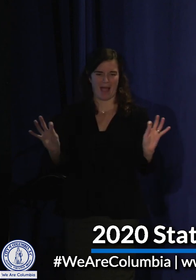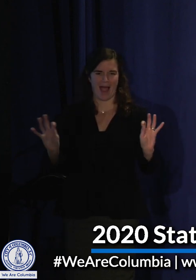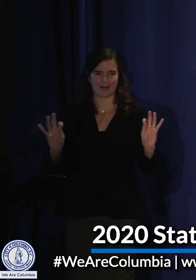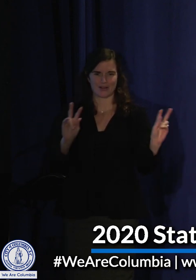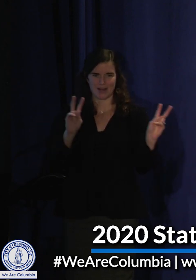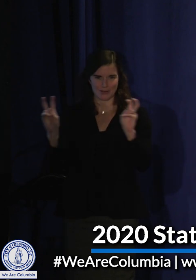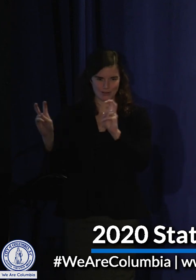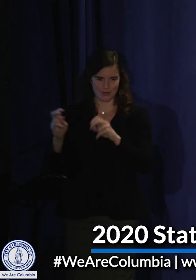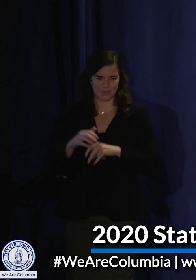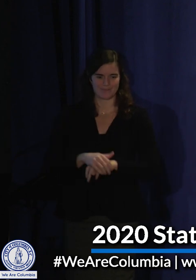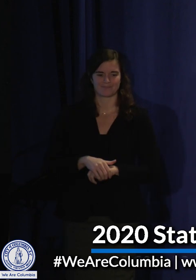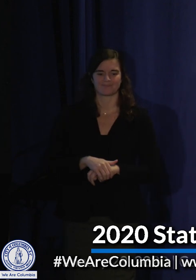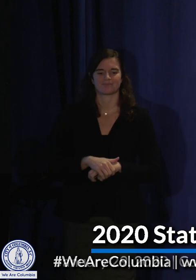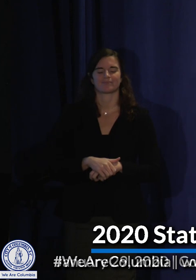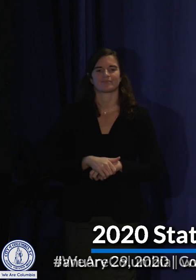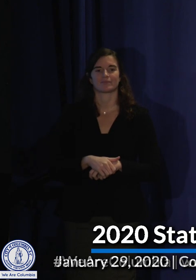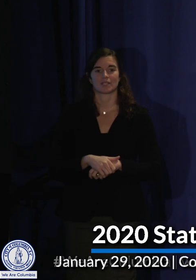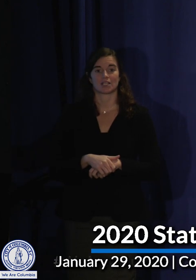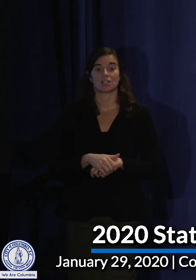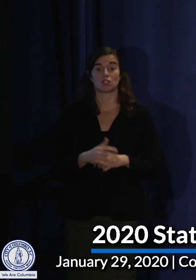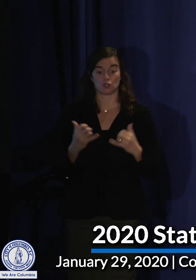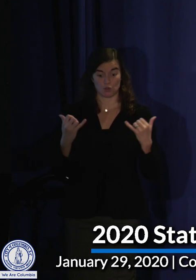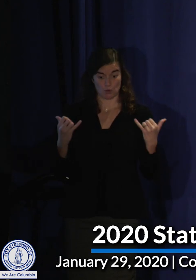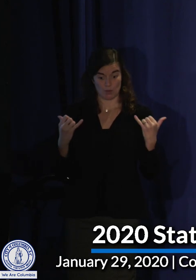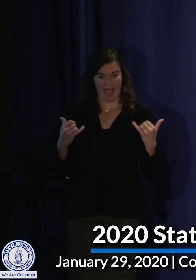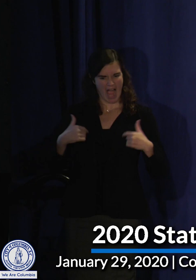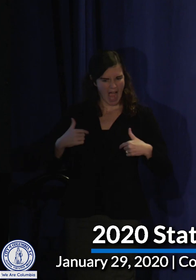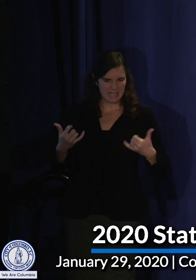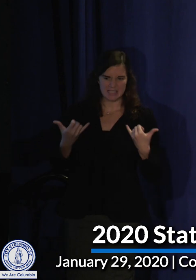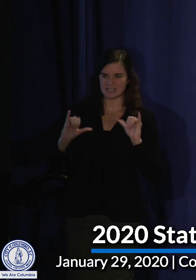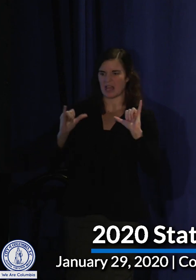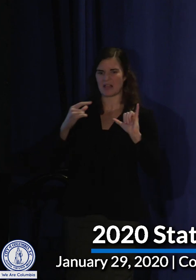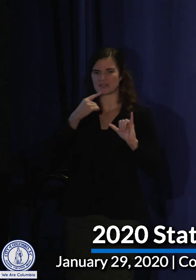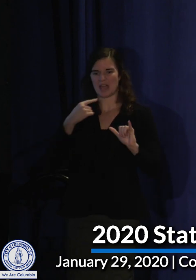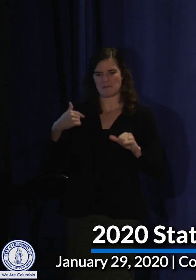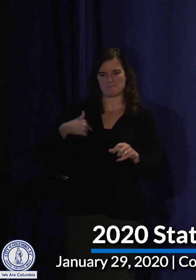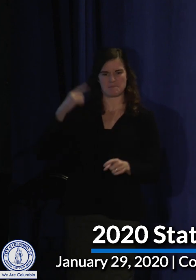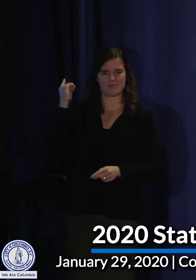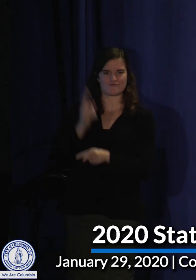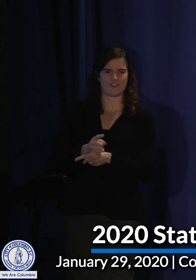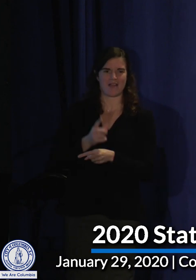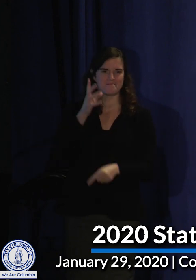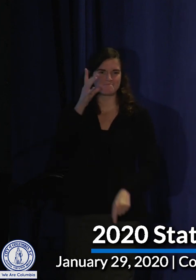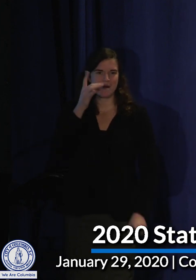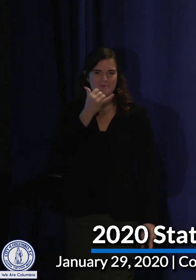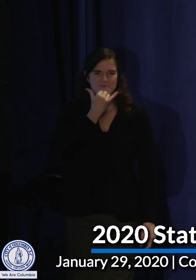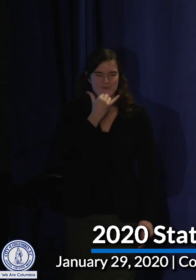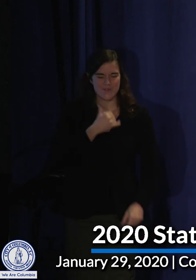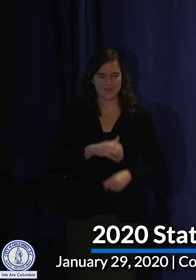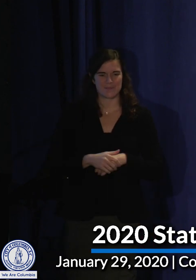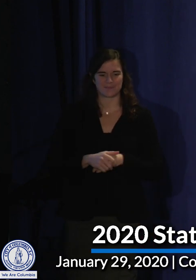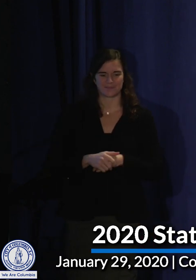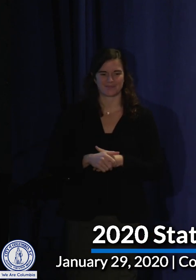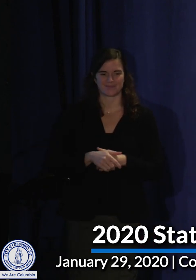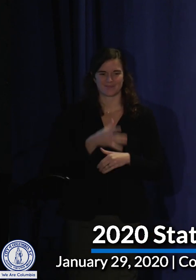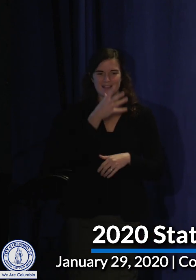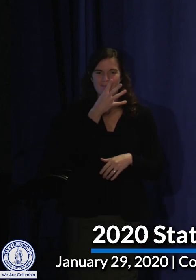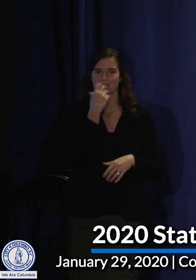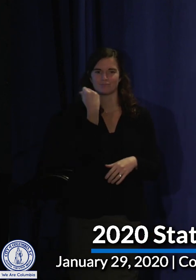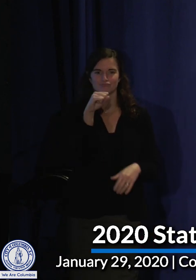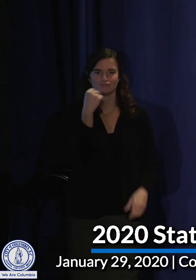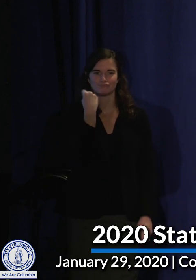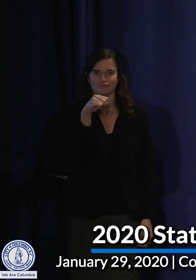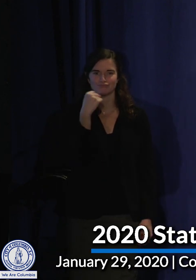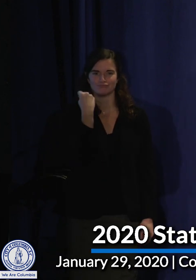front of our house. I maintain to this day that my position was right, that I was right. She's shaking her head right